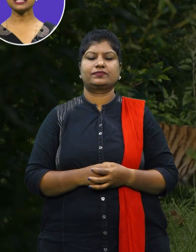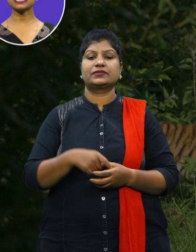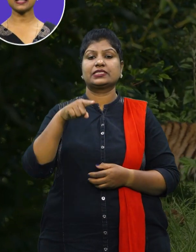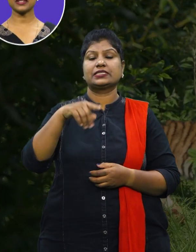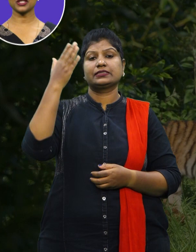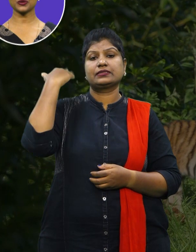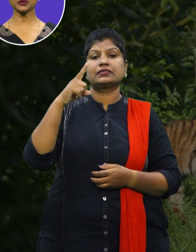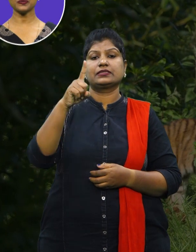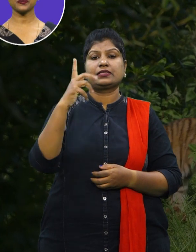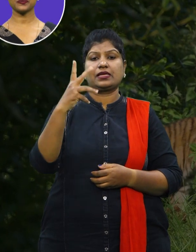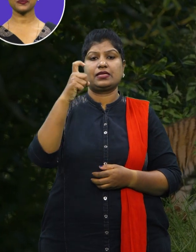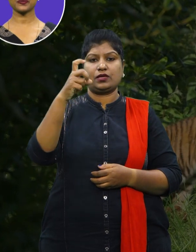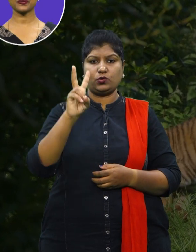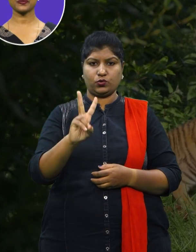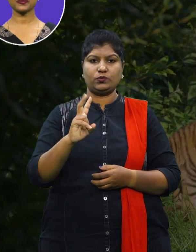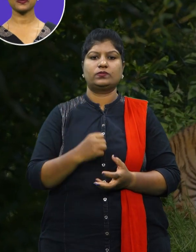In 1972,